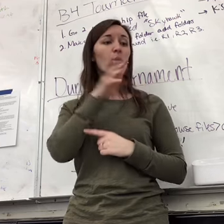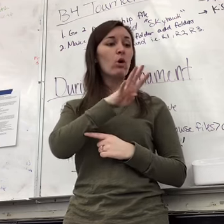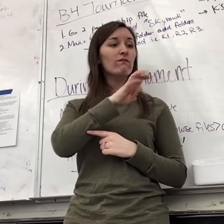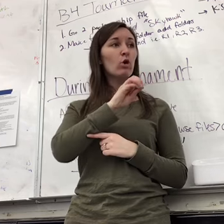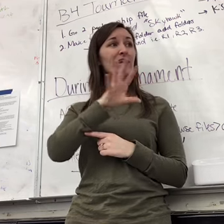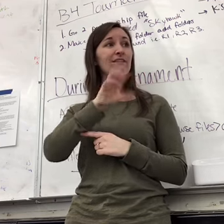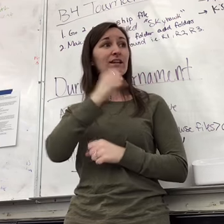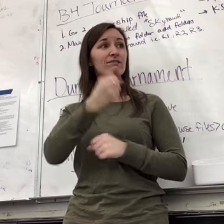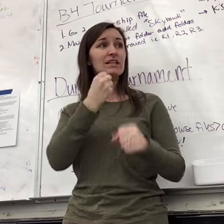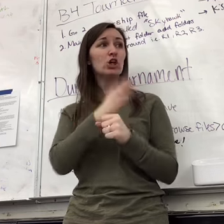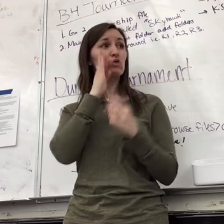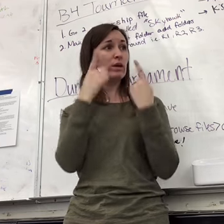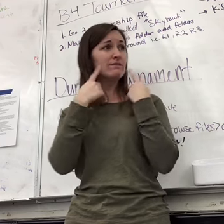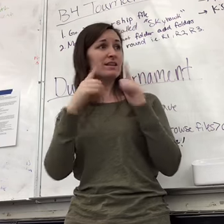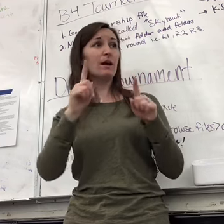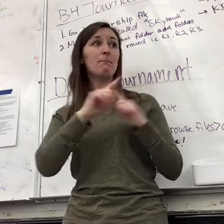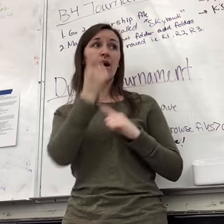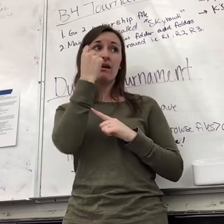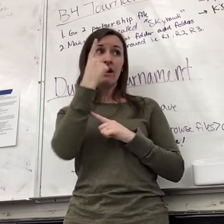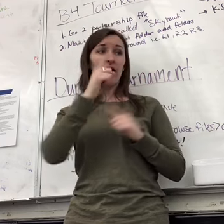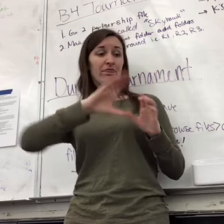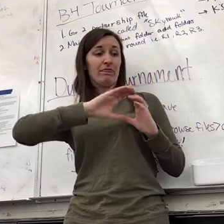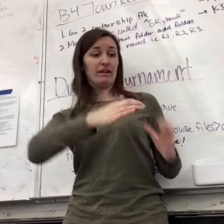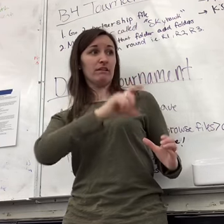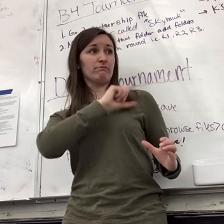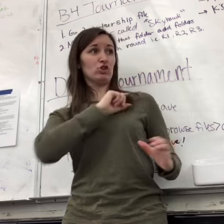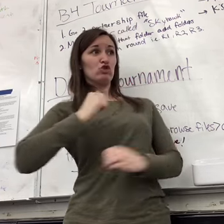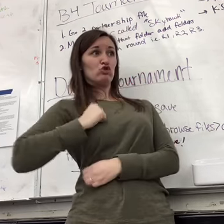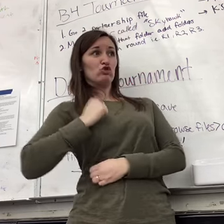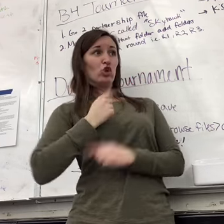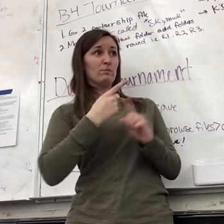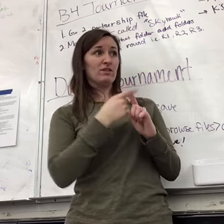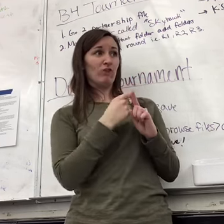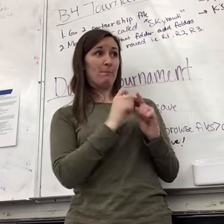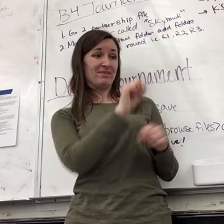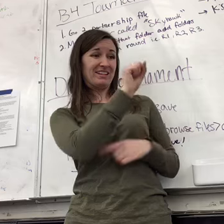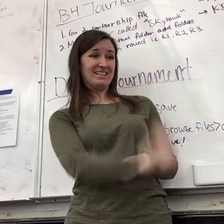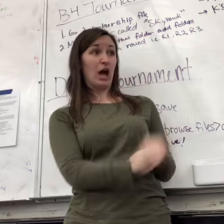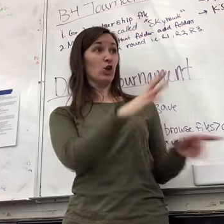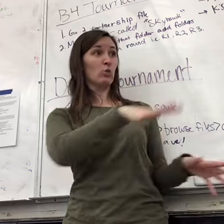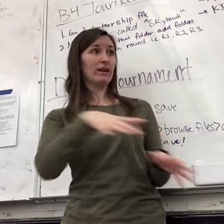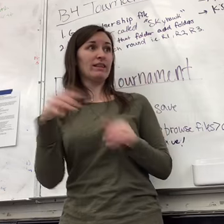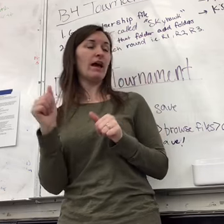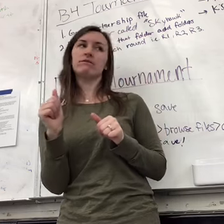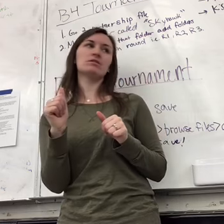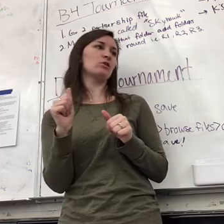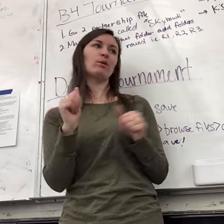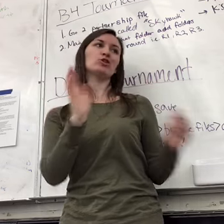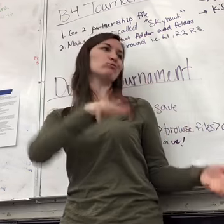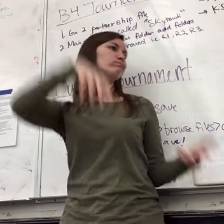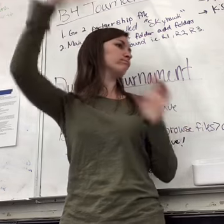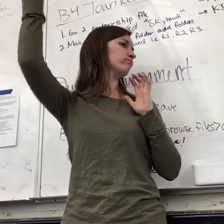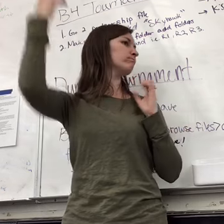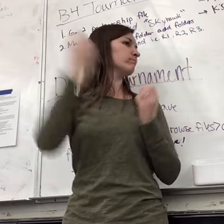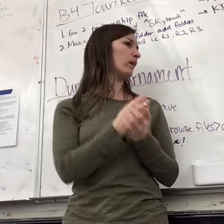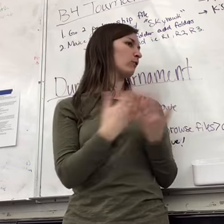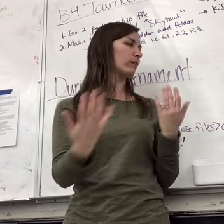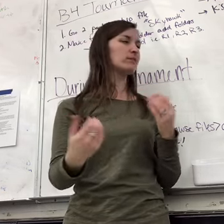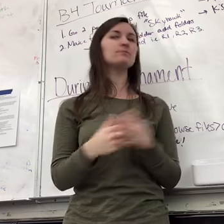out of the South is going to go do their own thing. Also, the big thing with Reconstruction with like black codes and stuff is what is the role of the federal